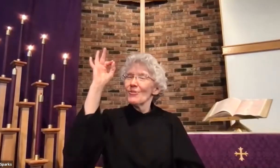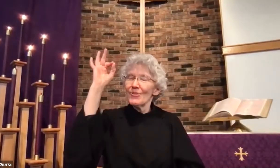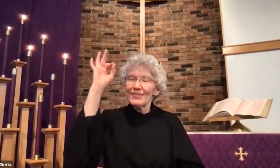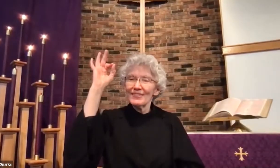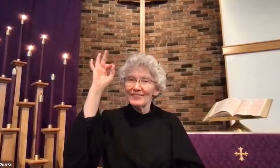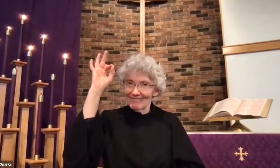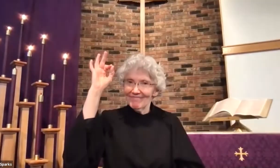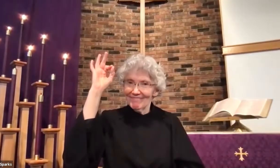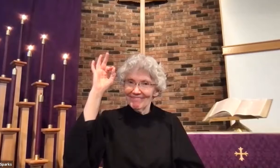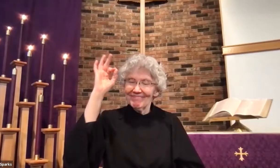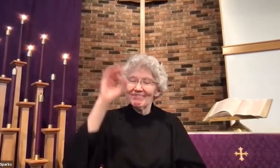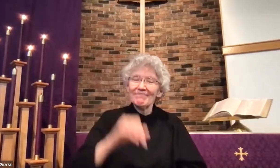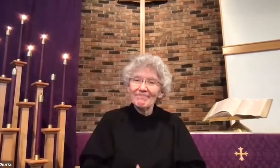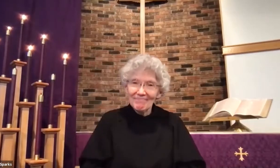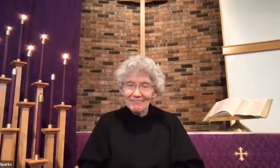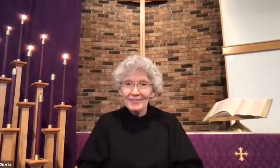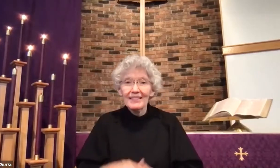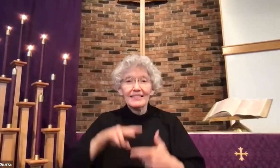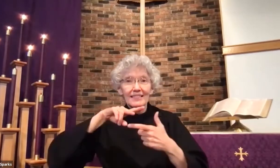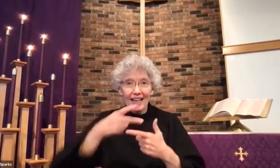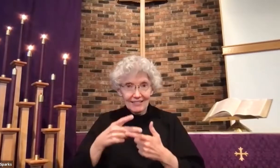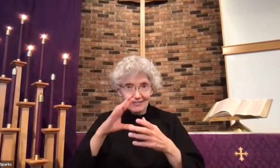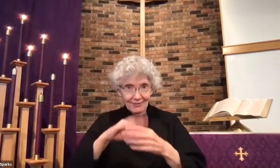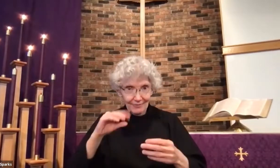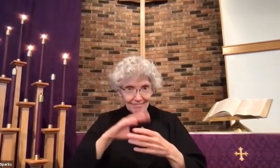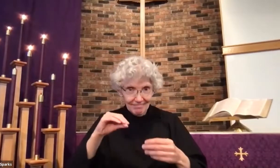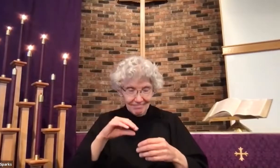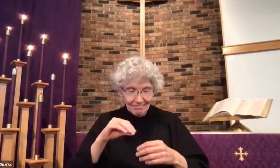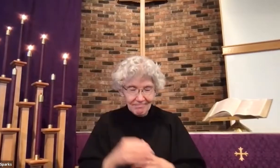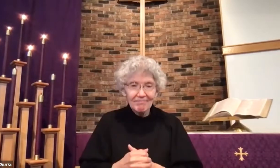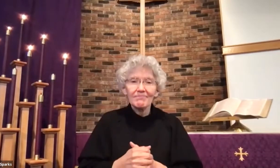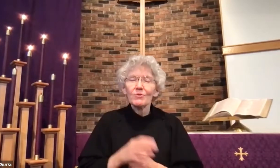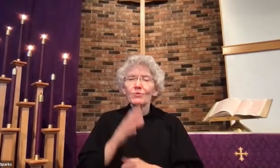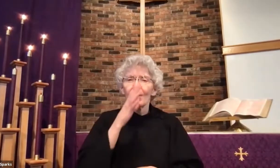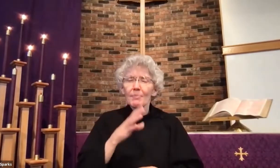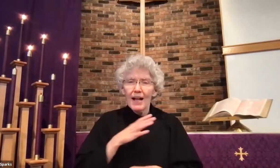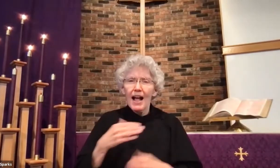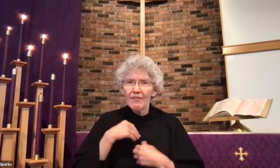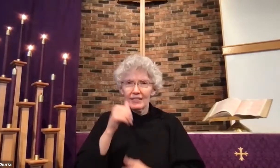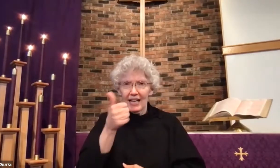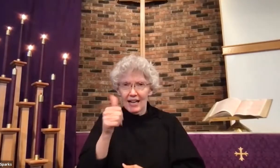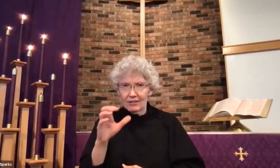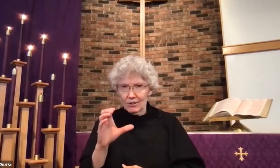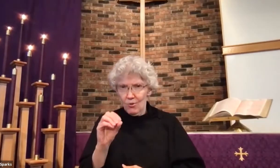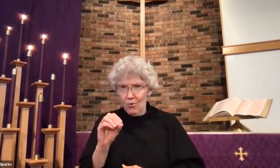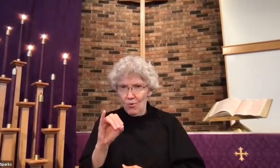go to your friends and neighbors and say to them, "Be happy with me because I have found my lost sheep."